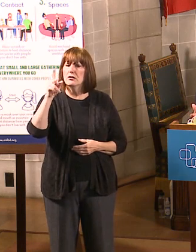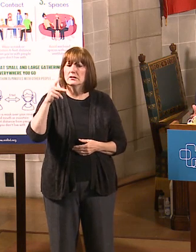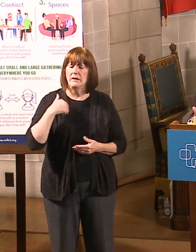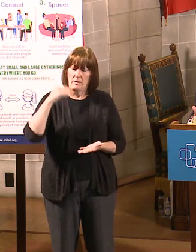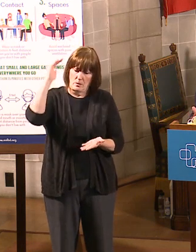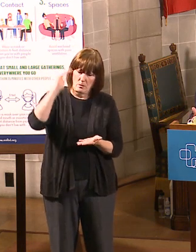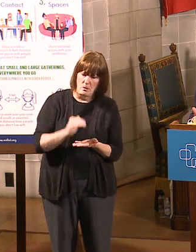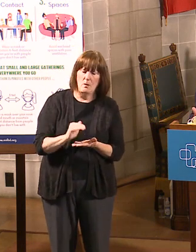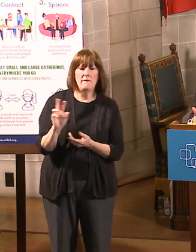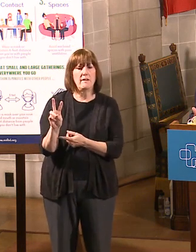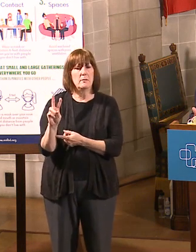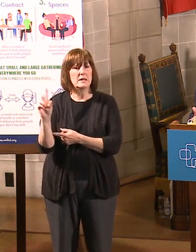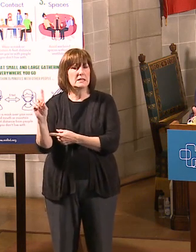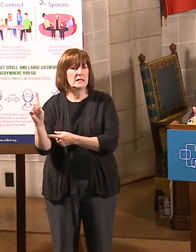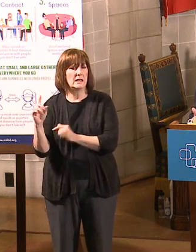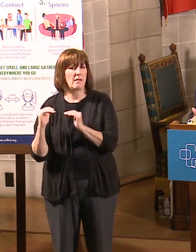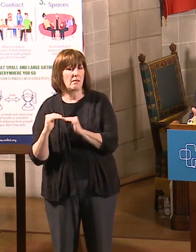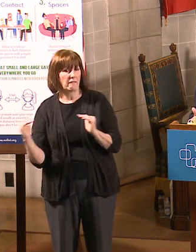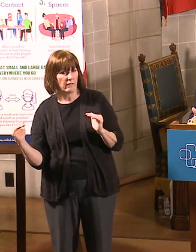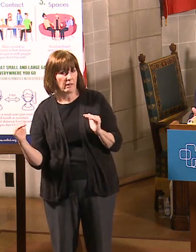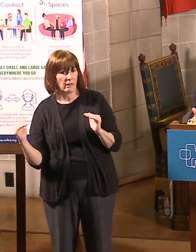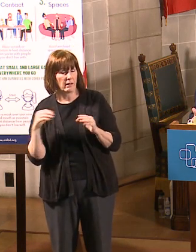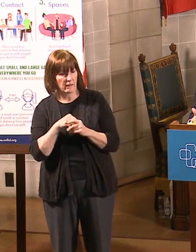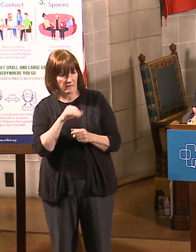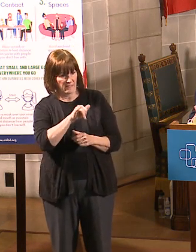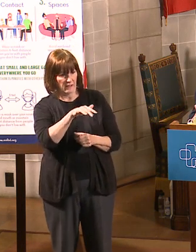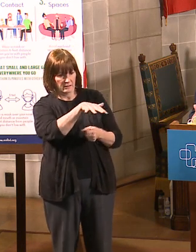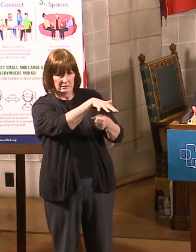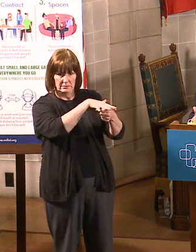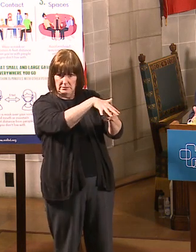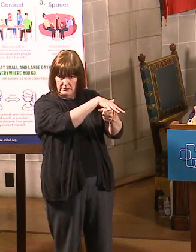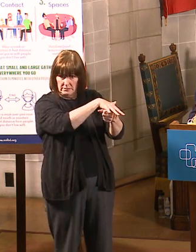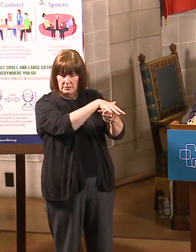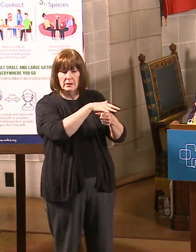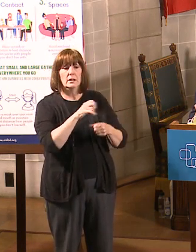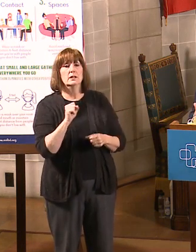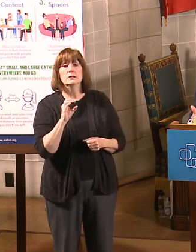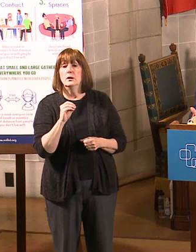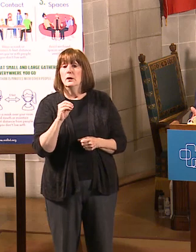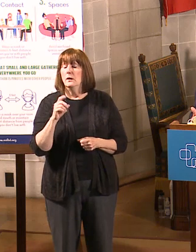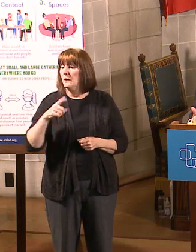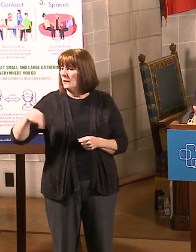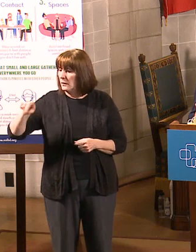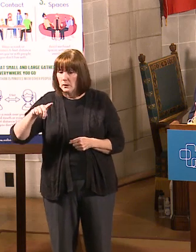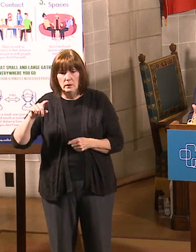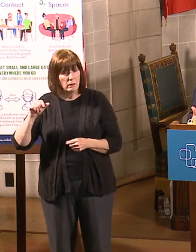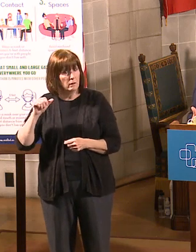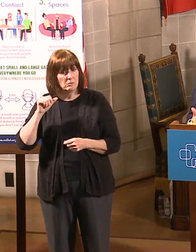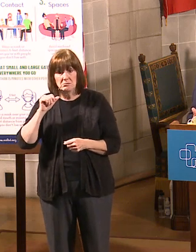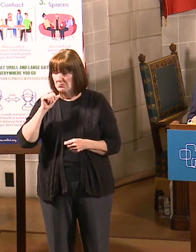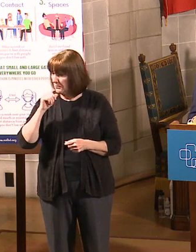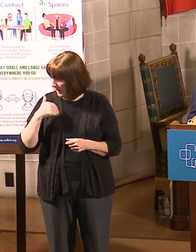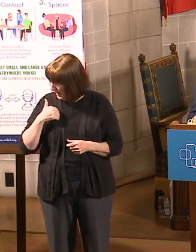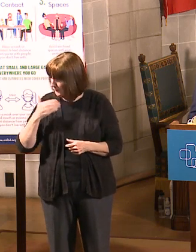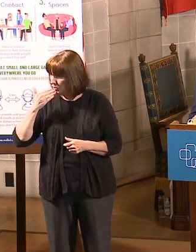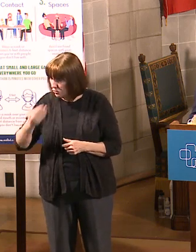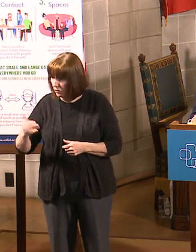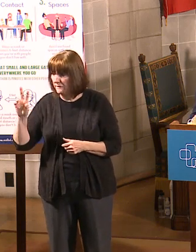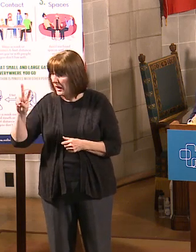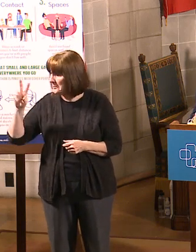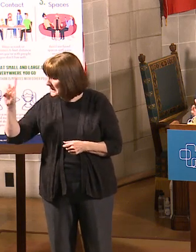low level of vitamin D in that setting. And patients that didn't had a less of a need for ventilator